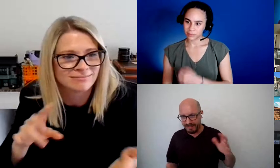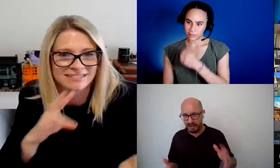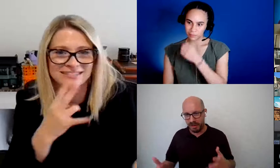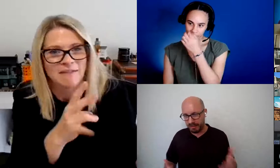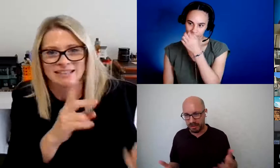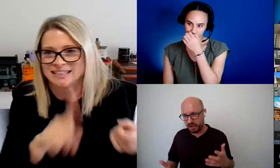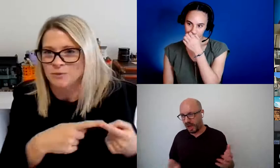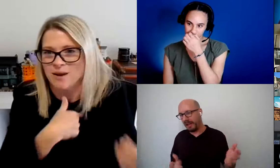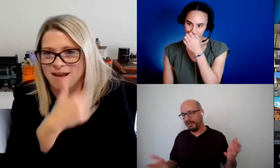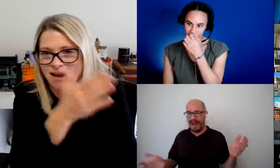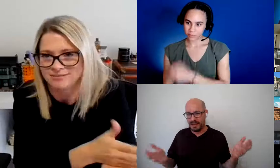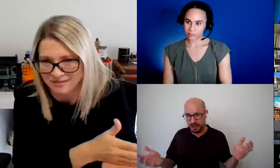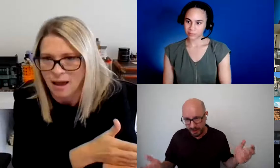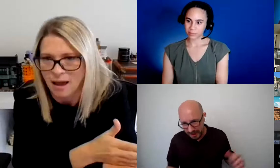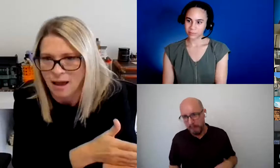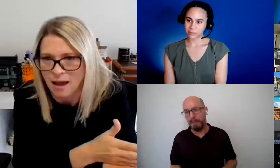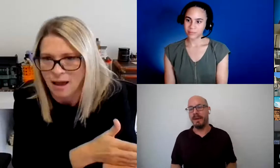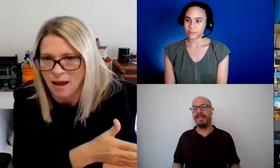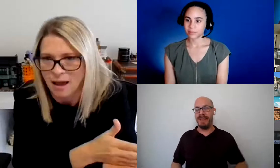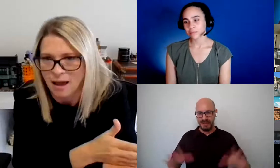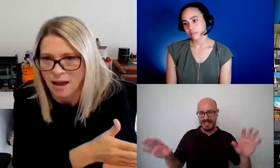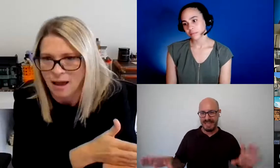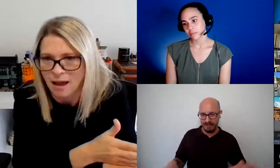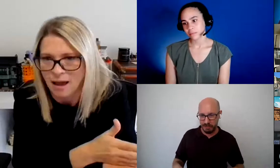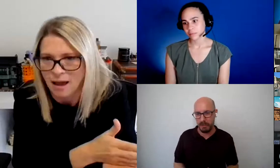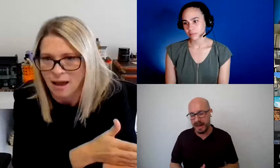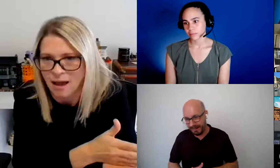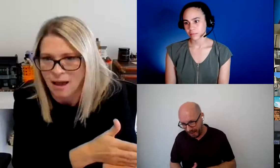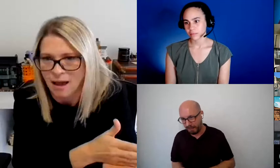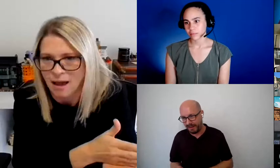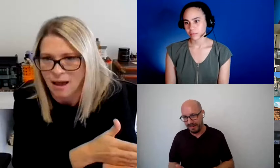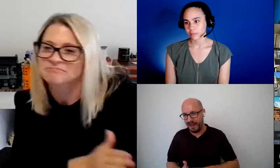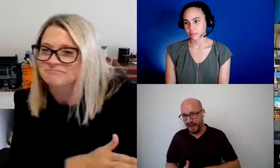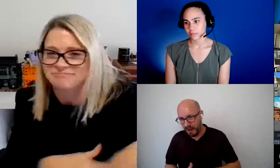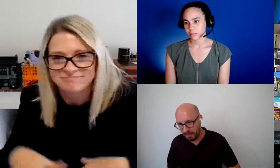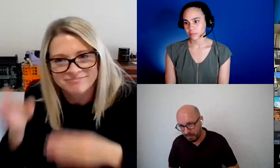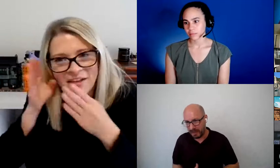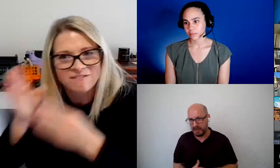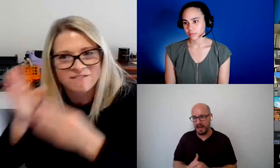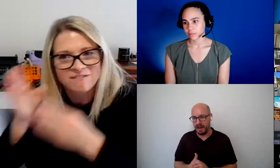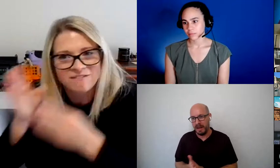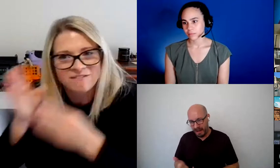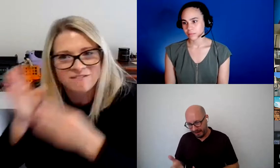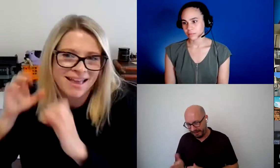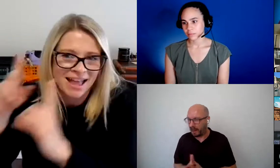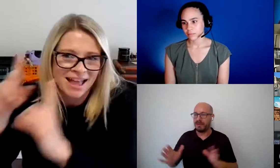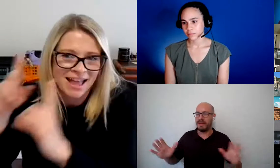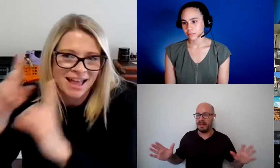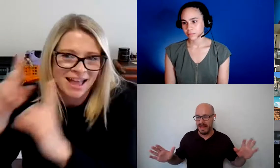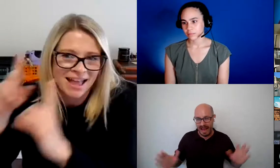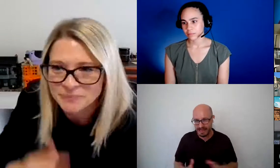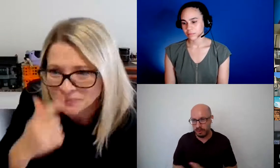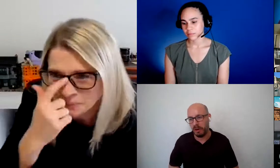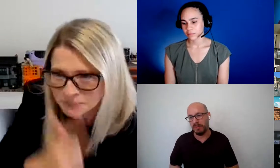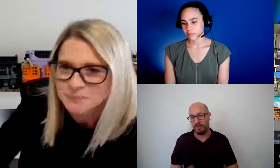as a child actor. But 17 was when I stopped and I stopped in the acting world